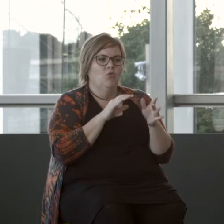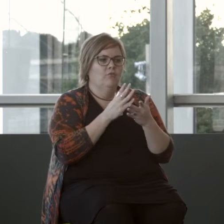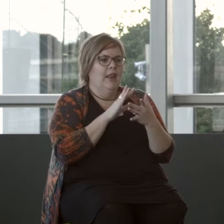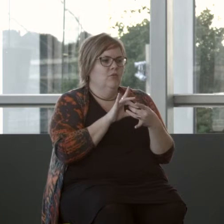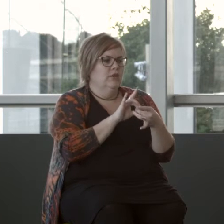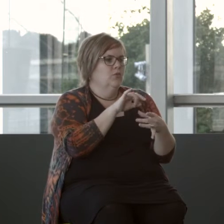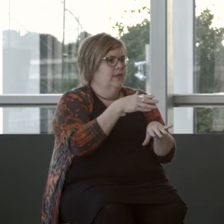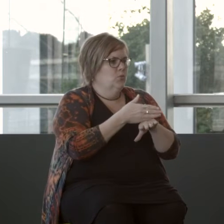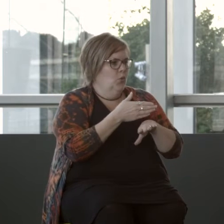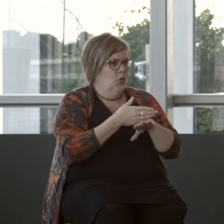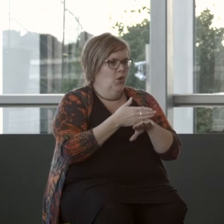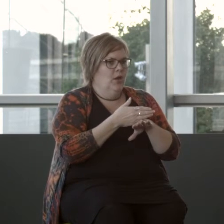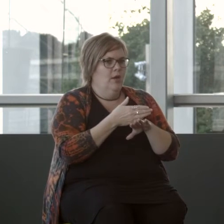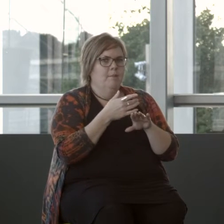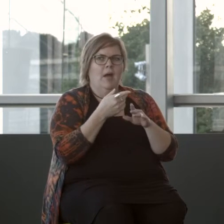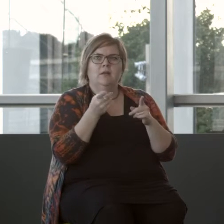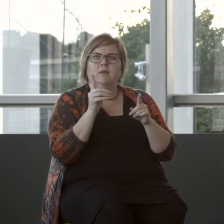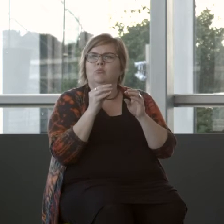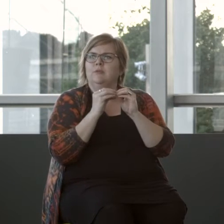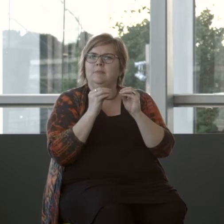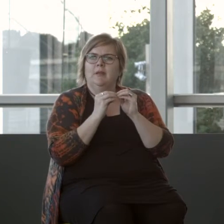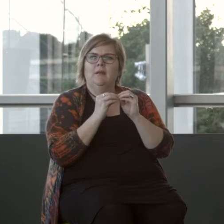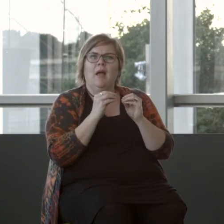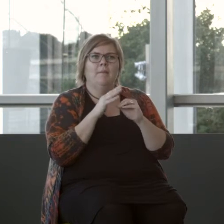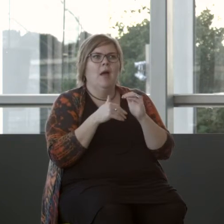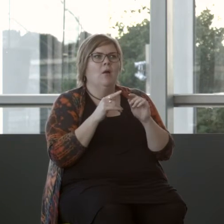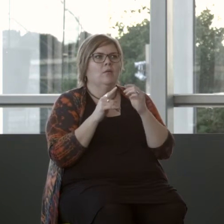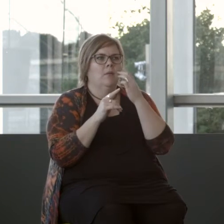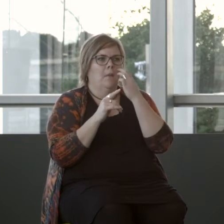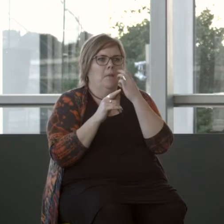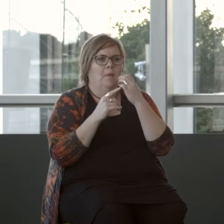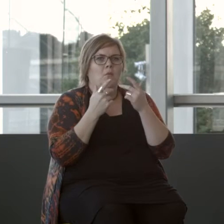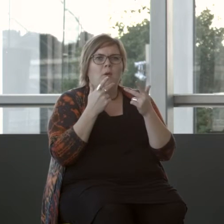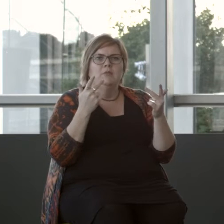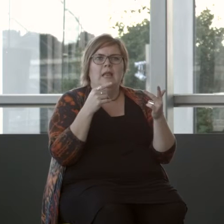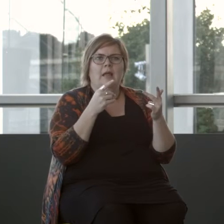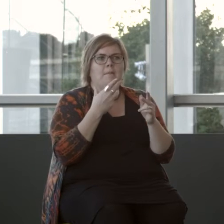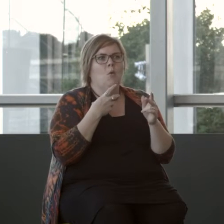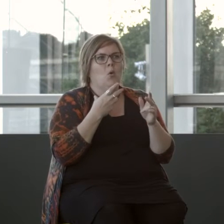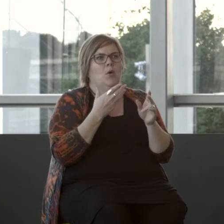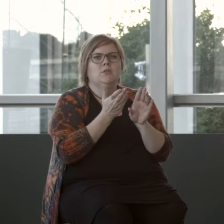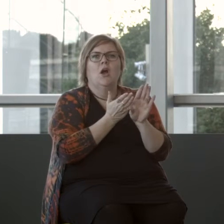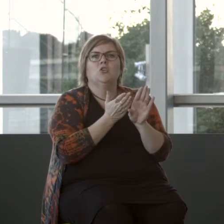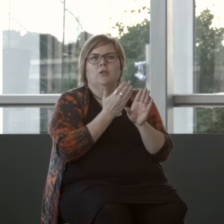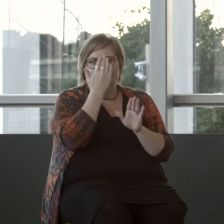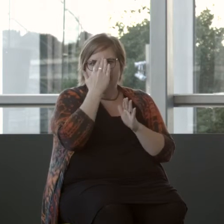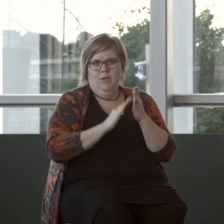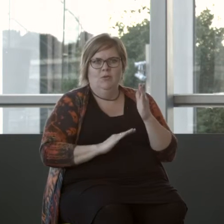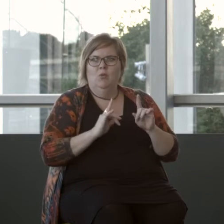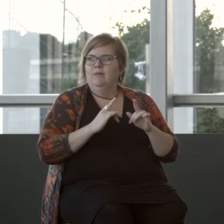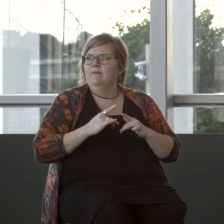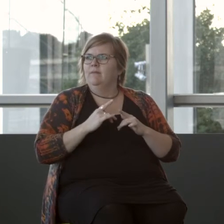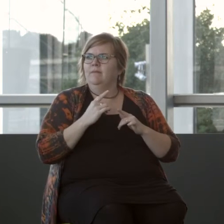Venus of Brisbane, which is my view more about representing the psychological experience of being pregnant. But and